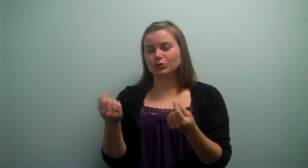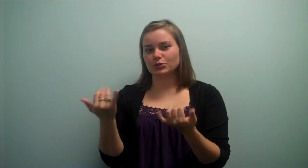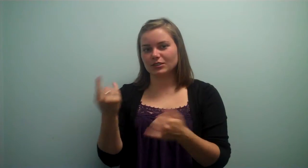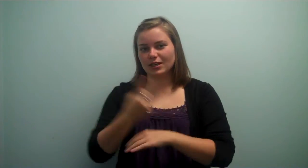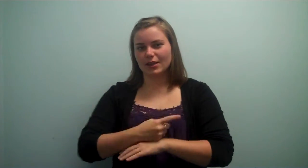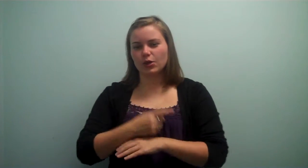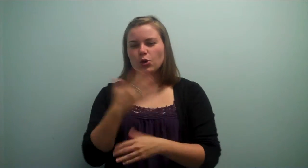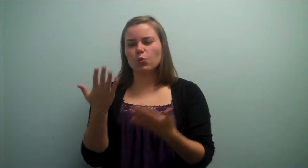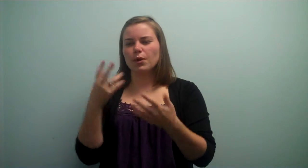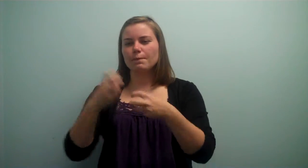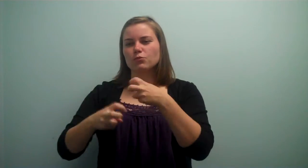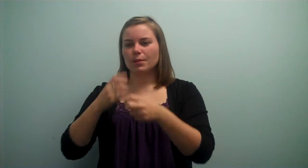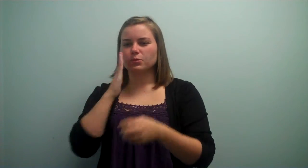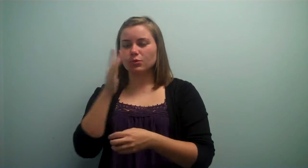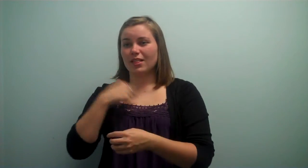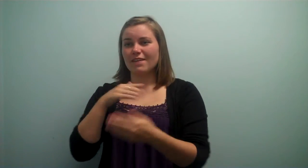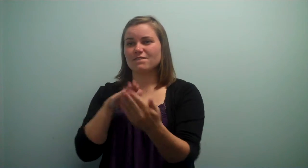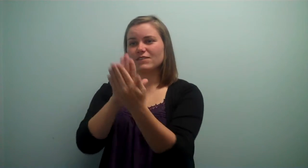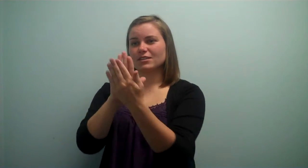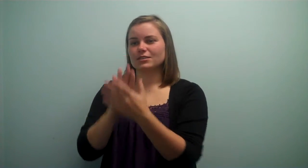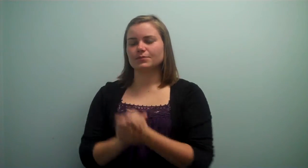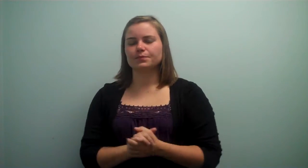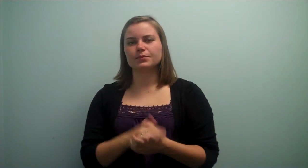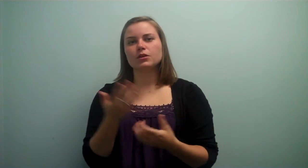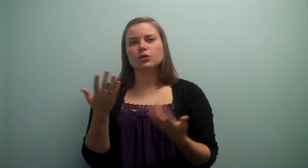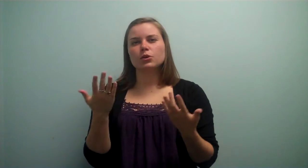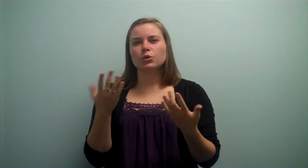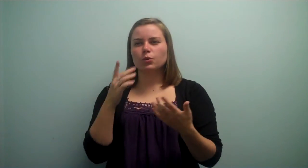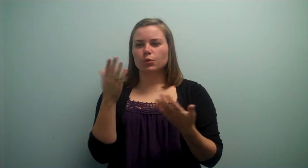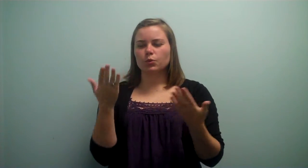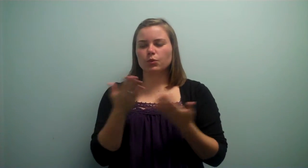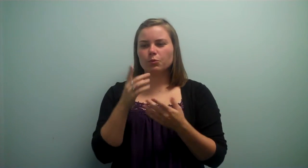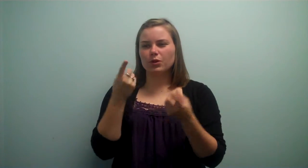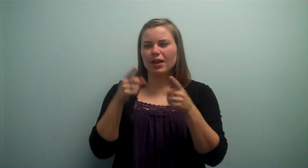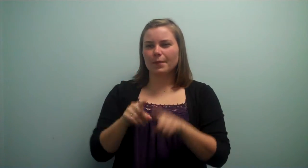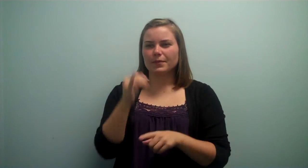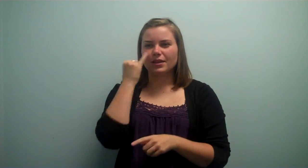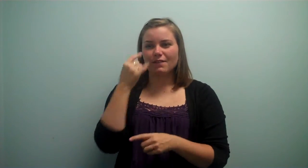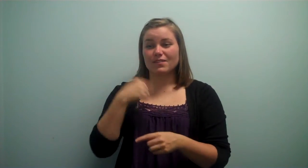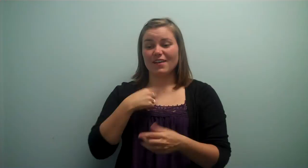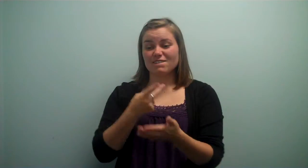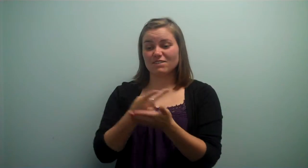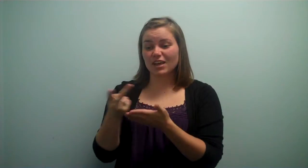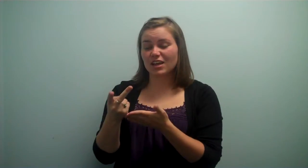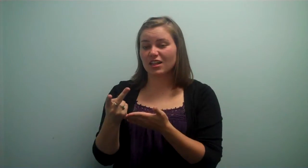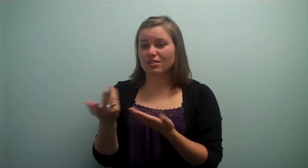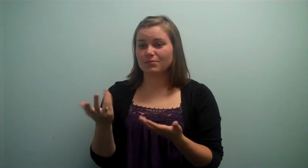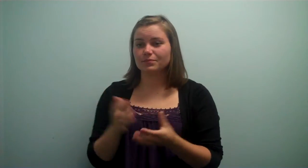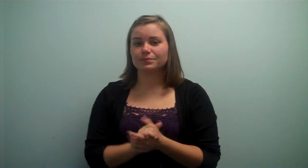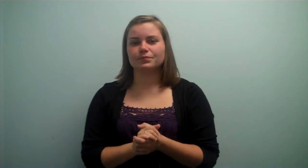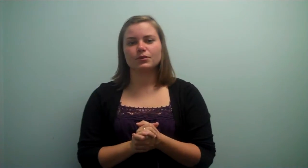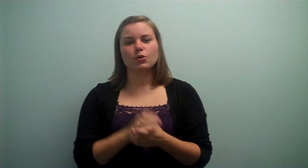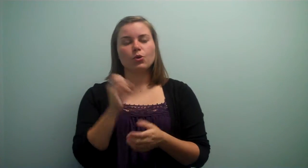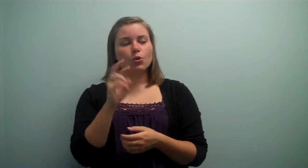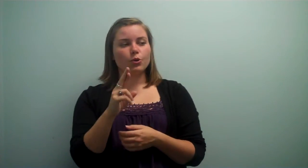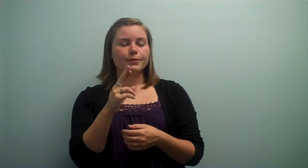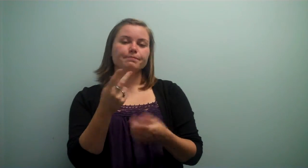to face? What's going to happen if I fail at the challenges facing me? Or try some of these